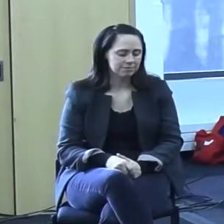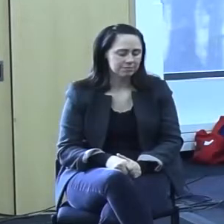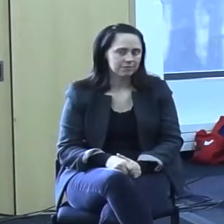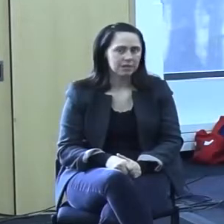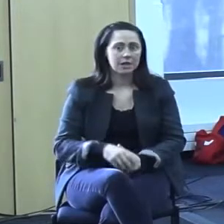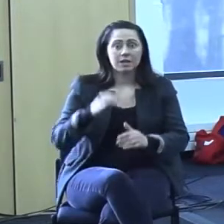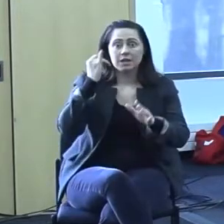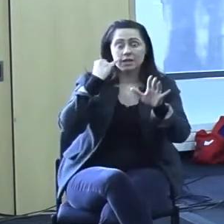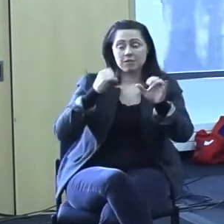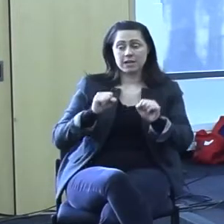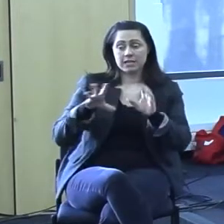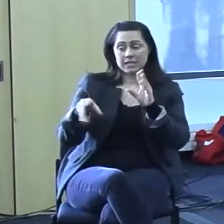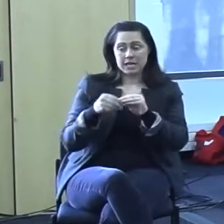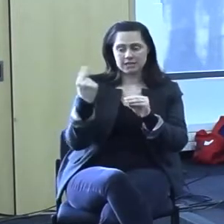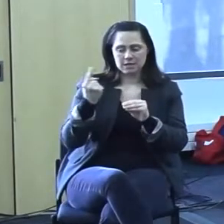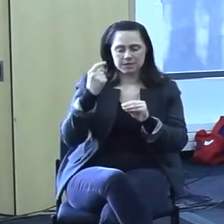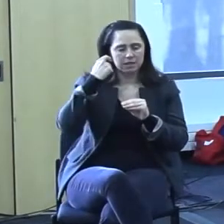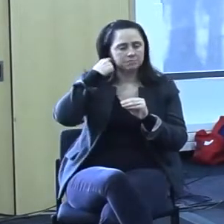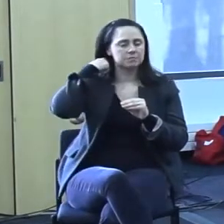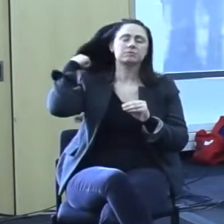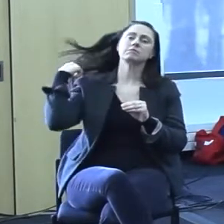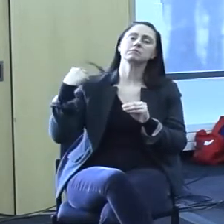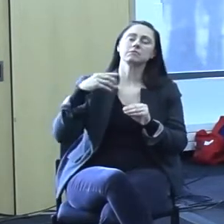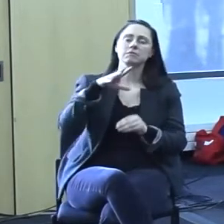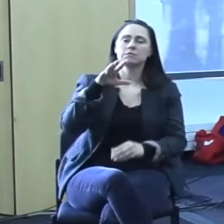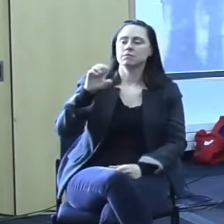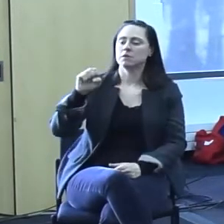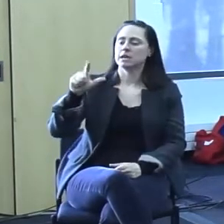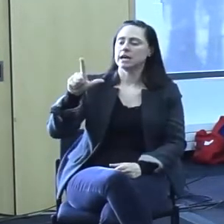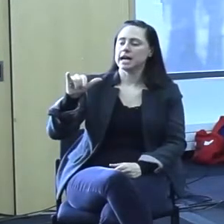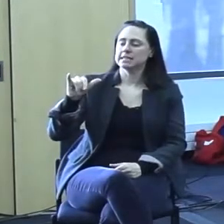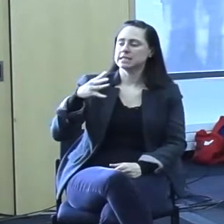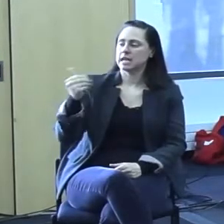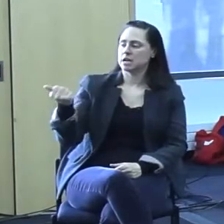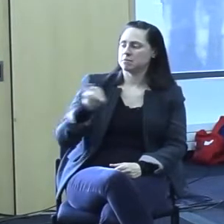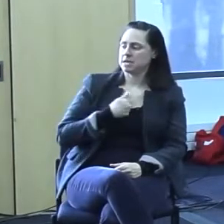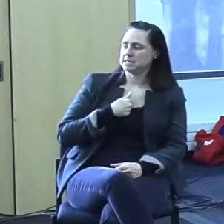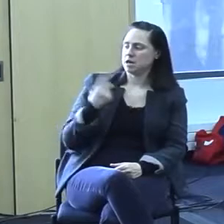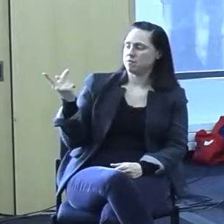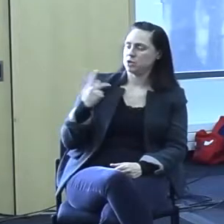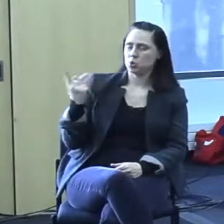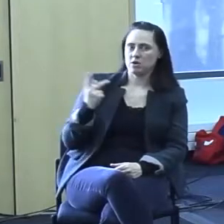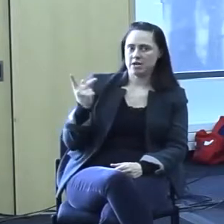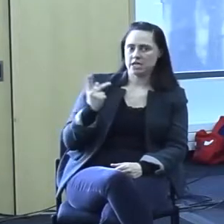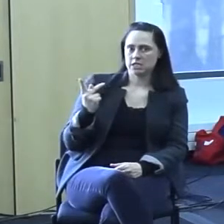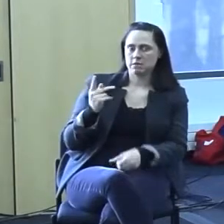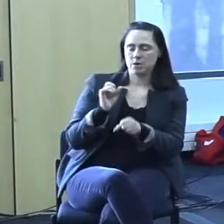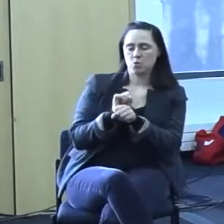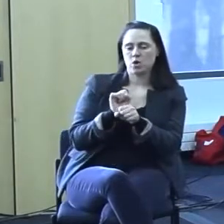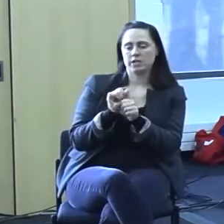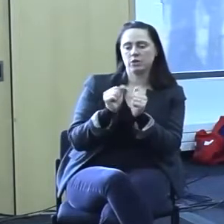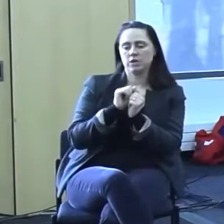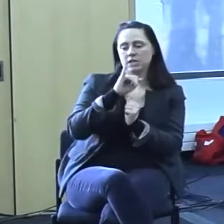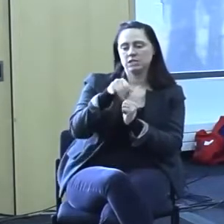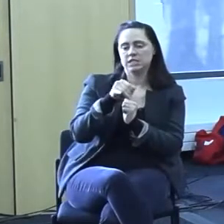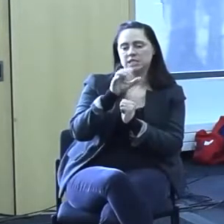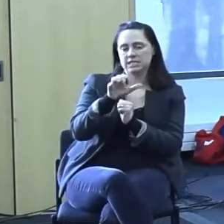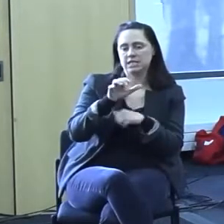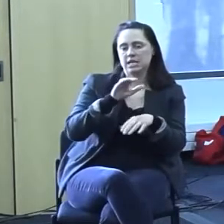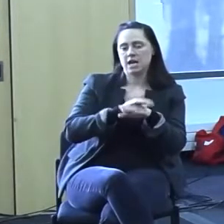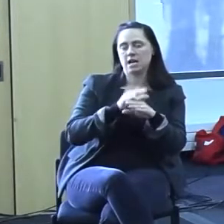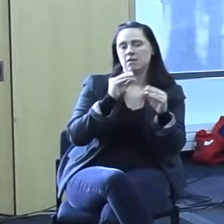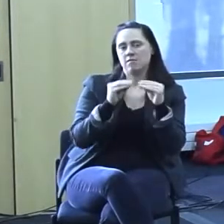If I could add something, so Esley and I have been working with JJC